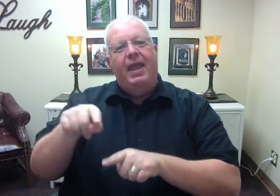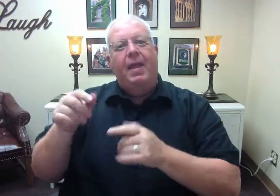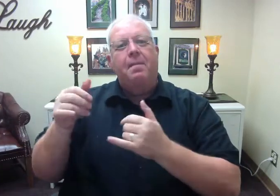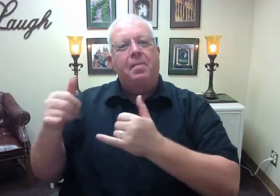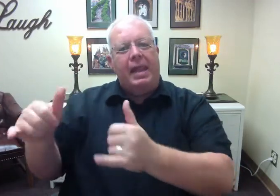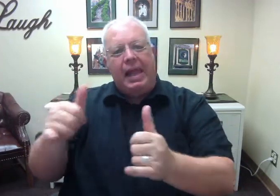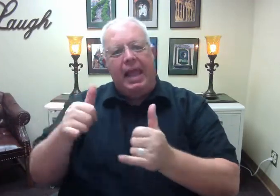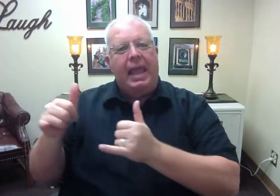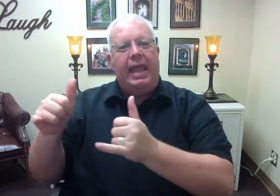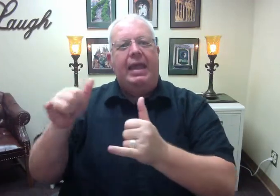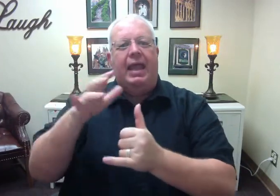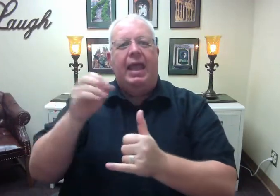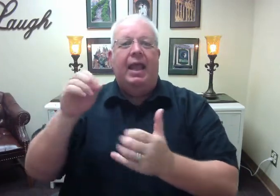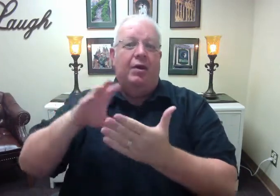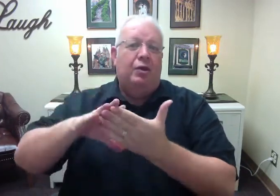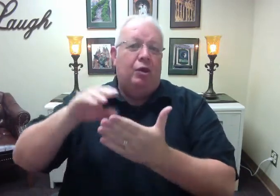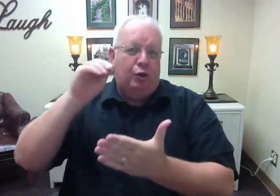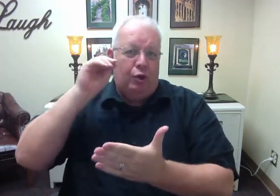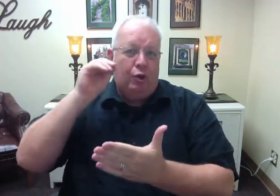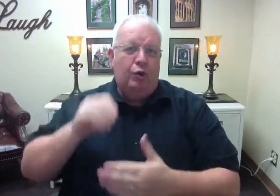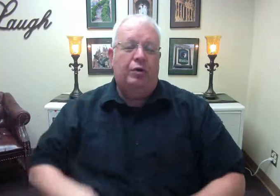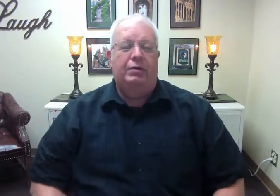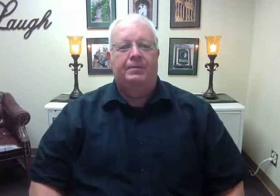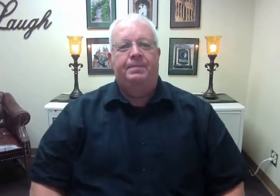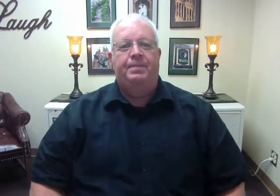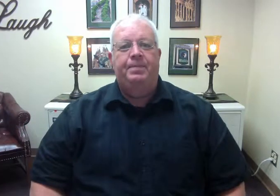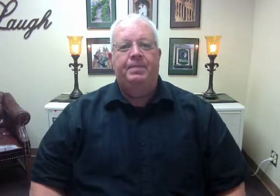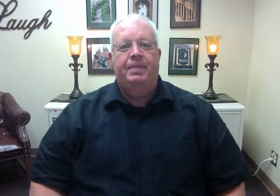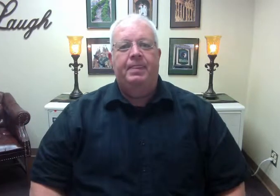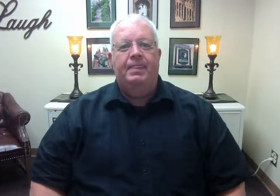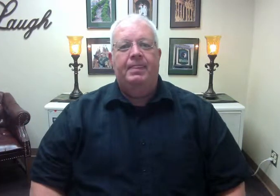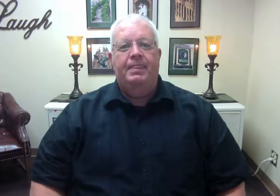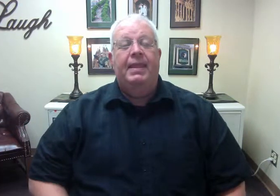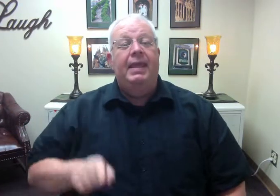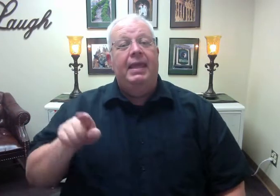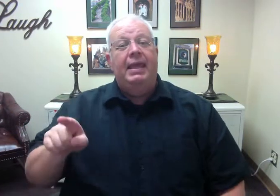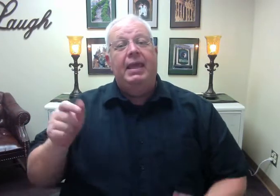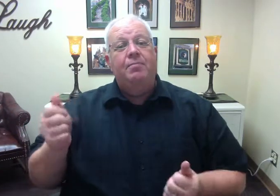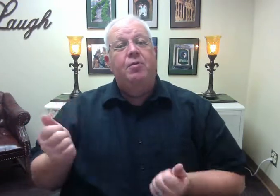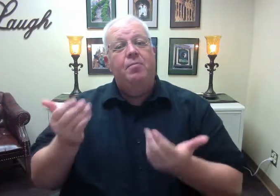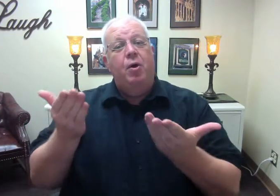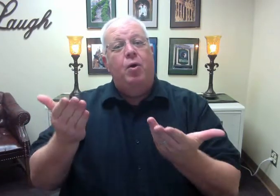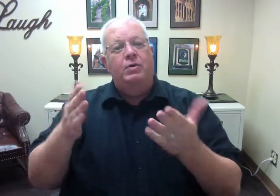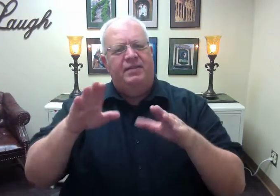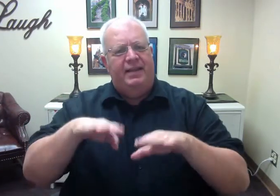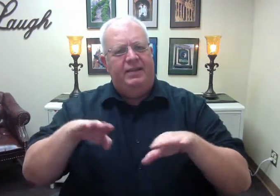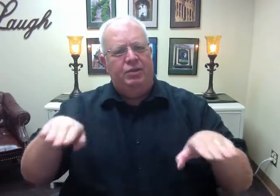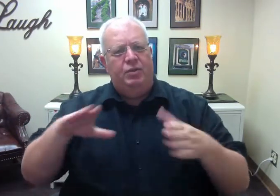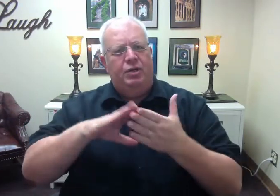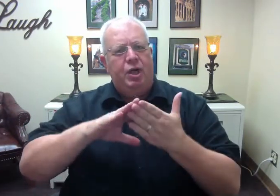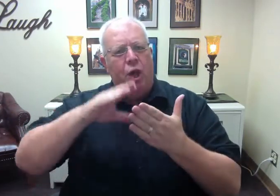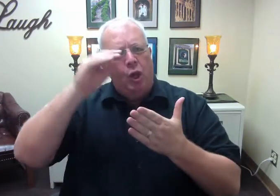Piaget proposed that children learn in stages and learn by interacting with their environment.